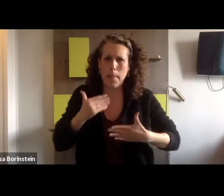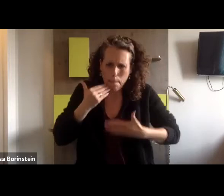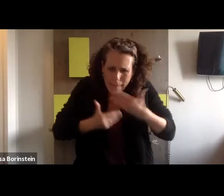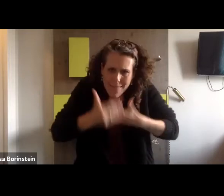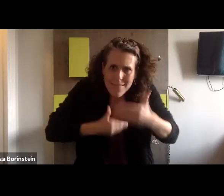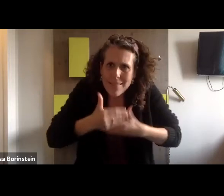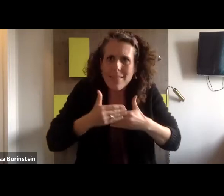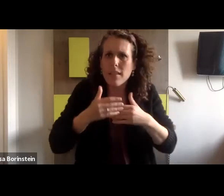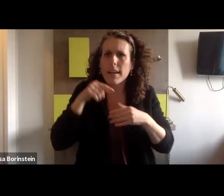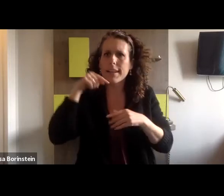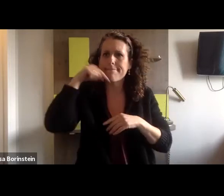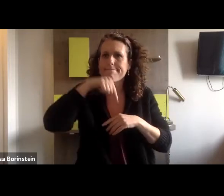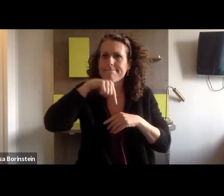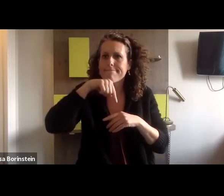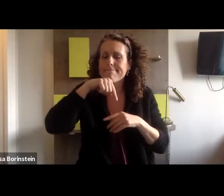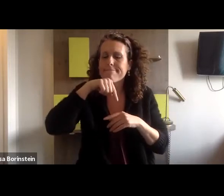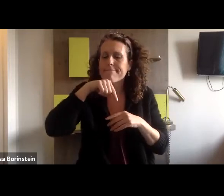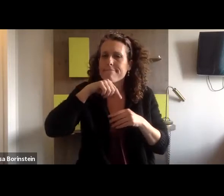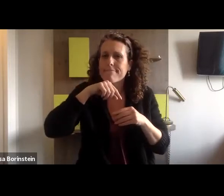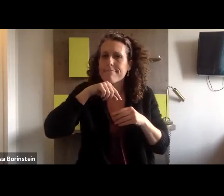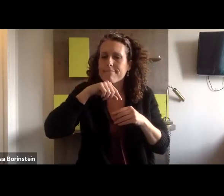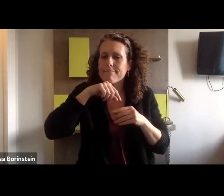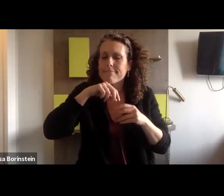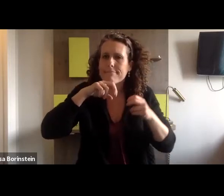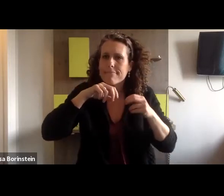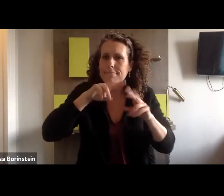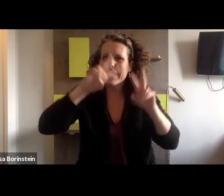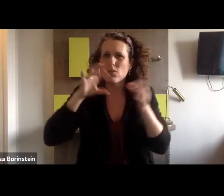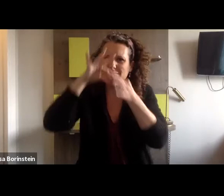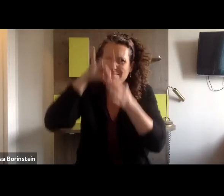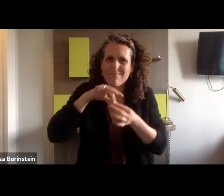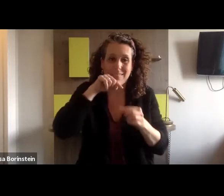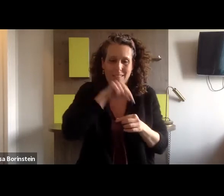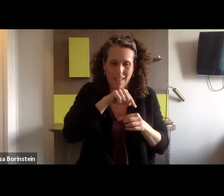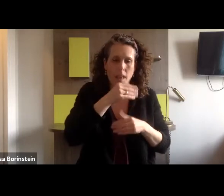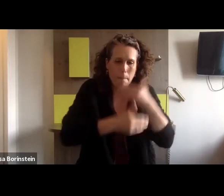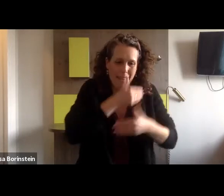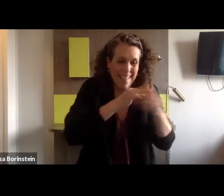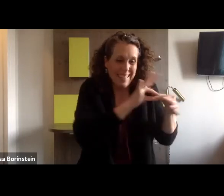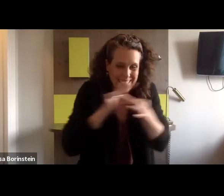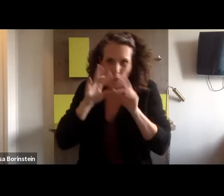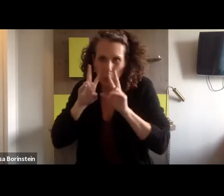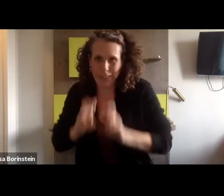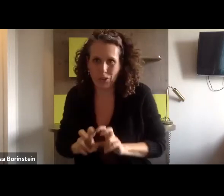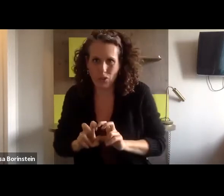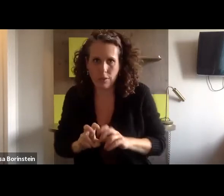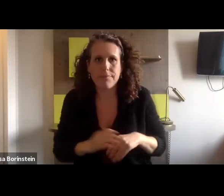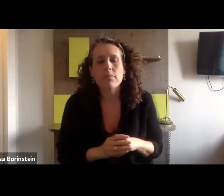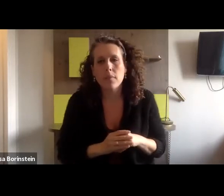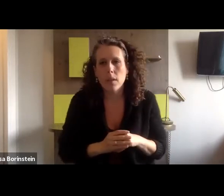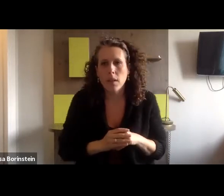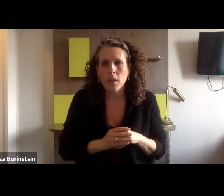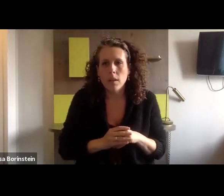that that are linked to research. And I'll try to, based